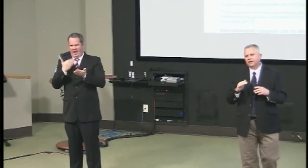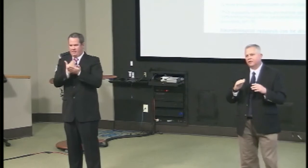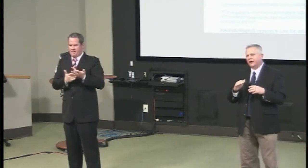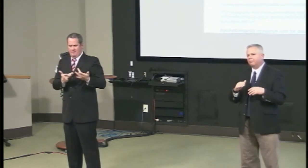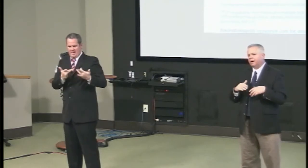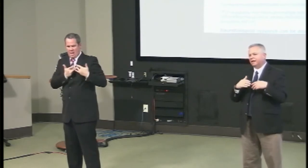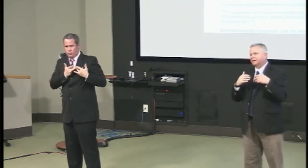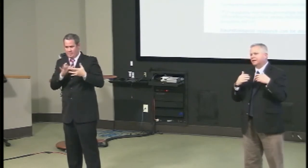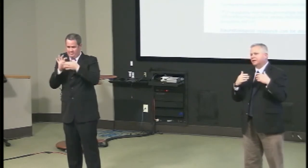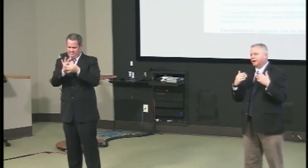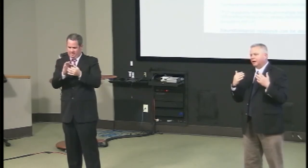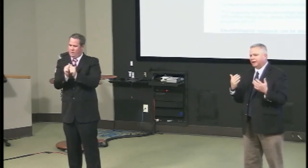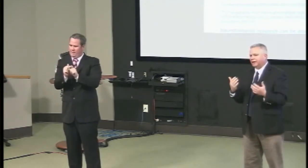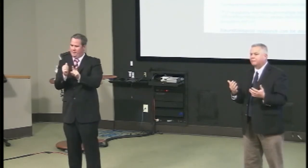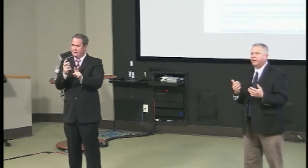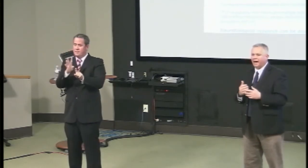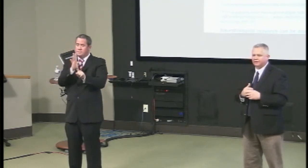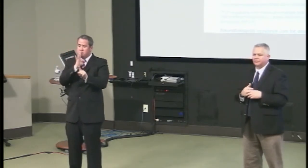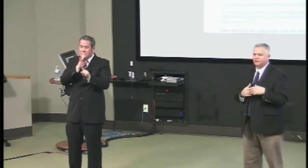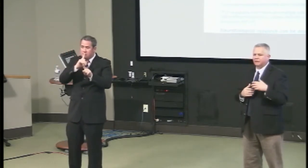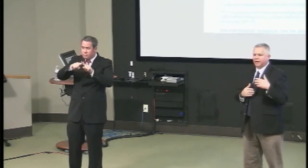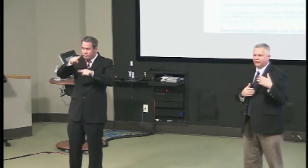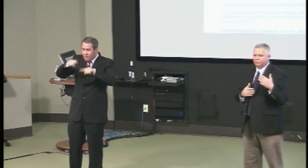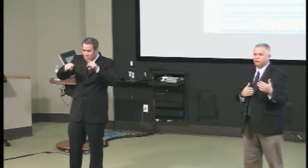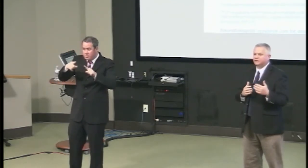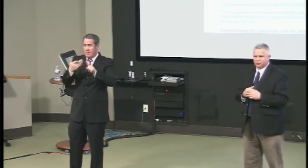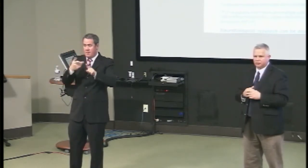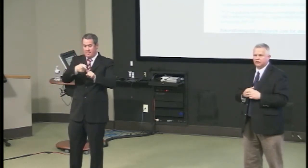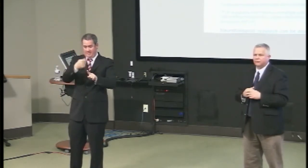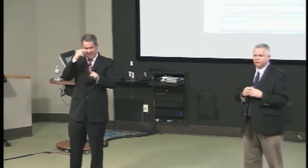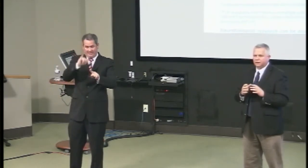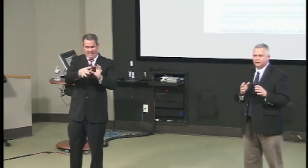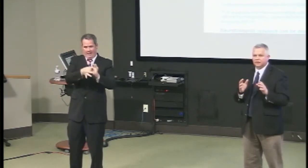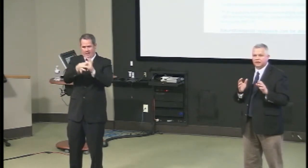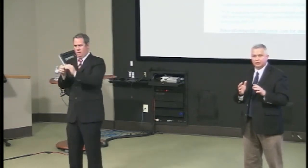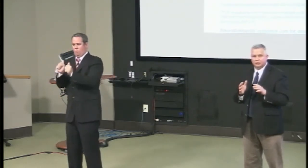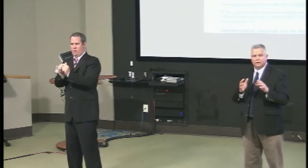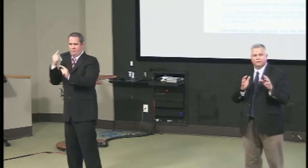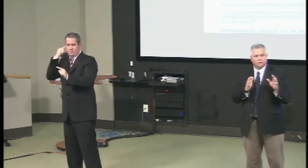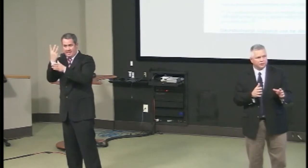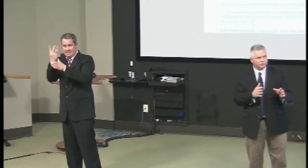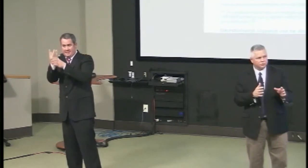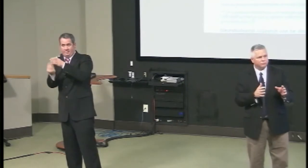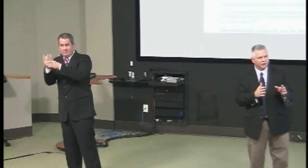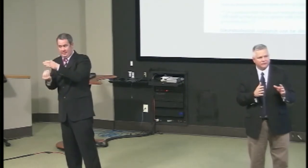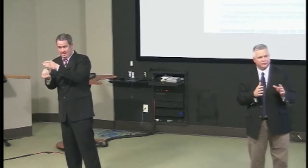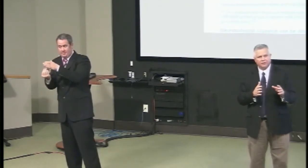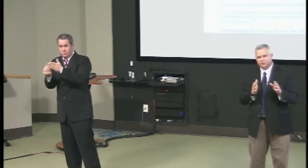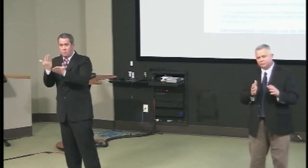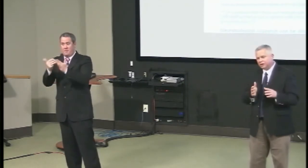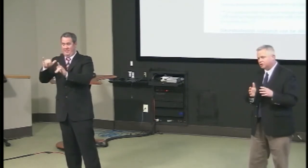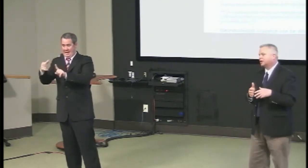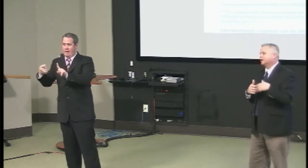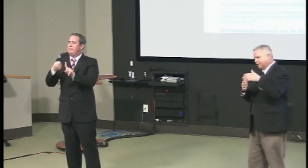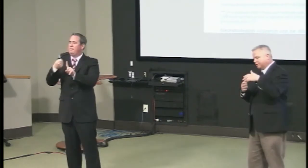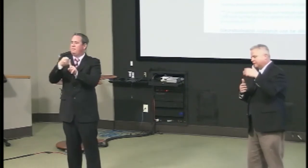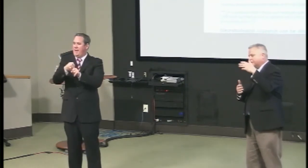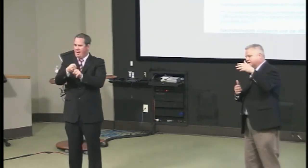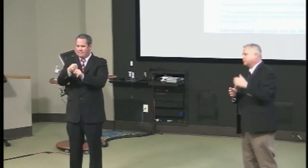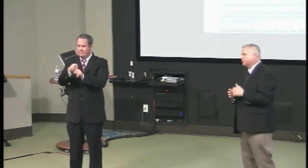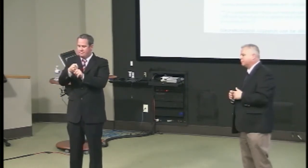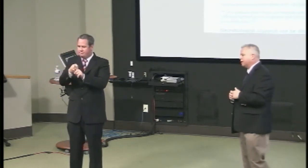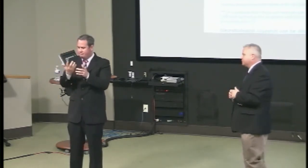deficit that might impact and presage difficulties in phonological processing on speech